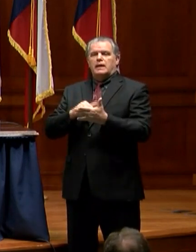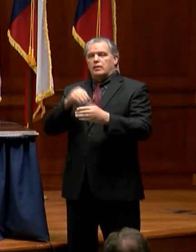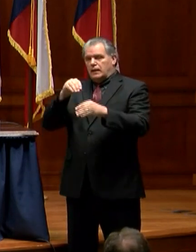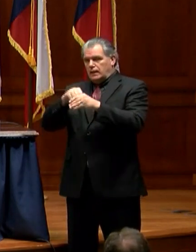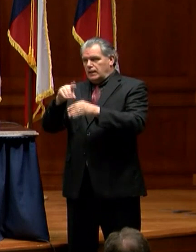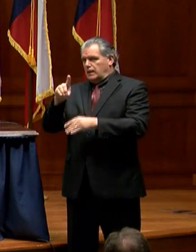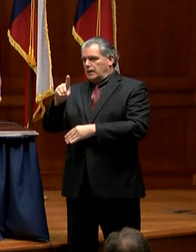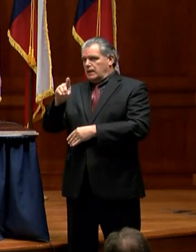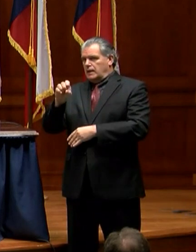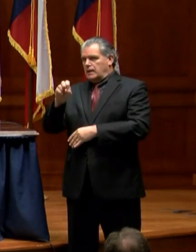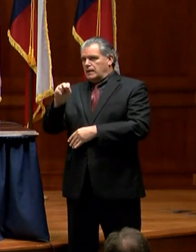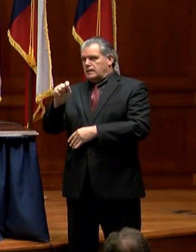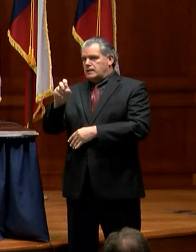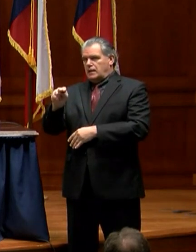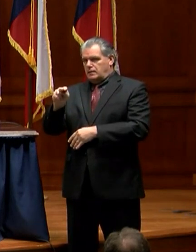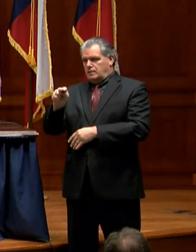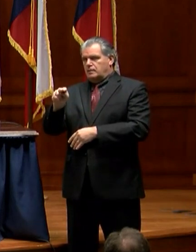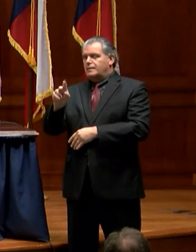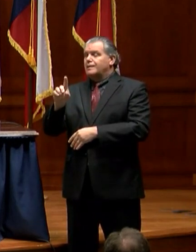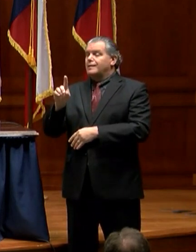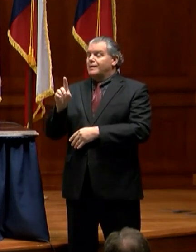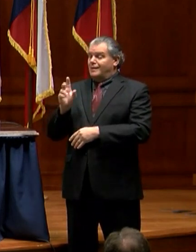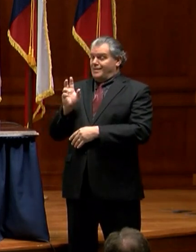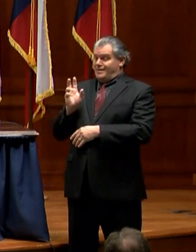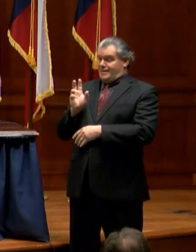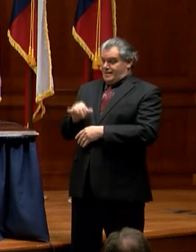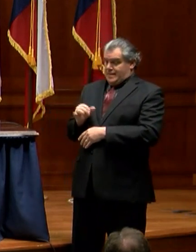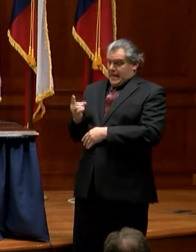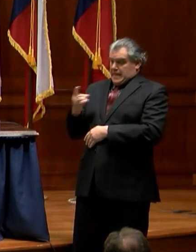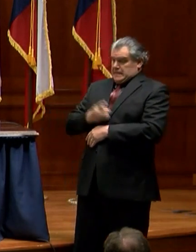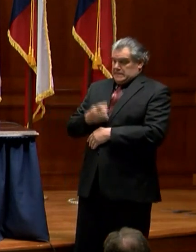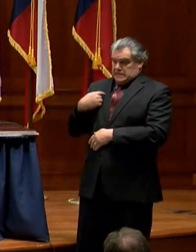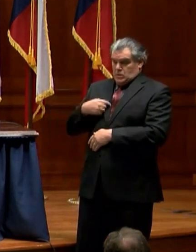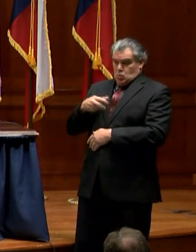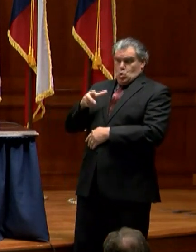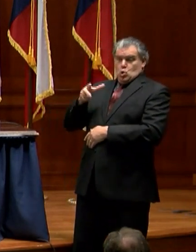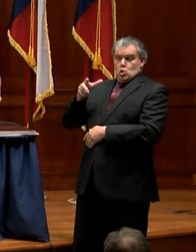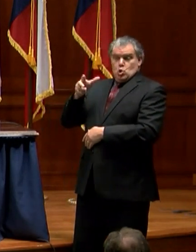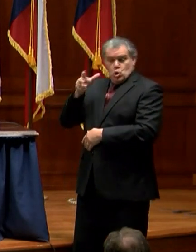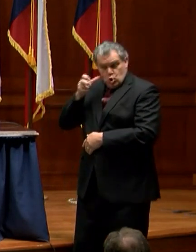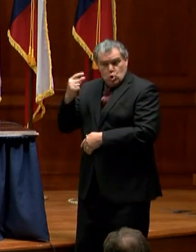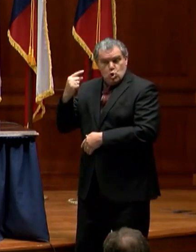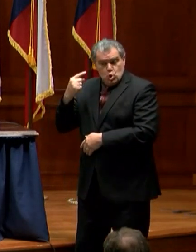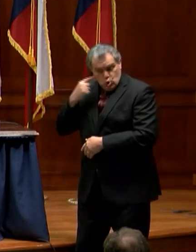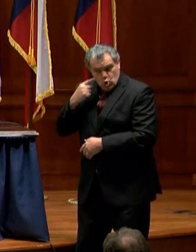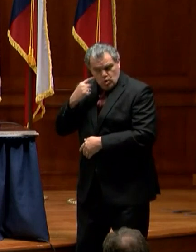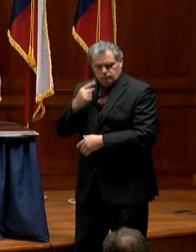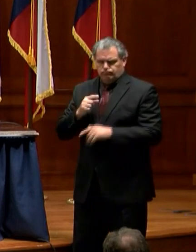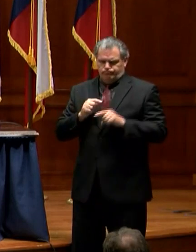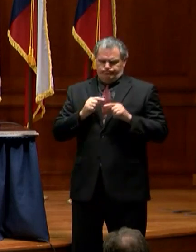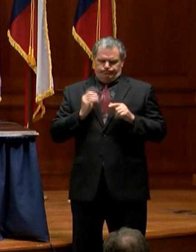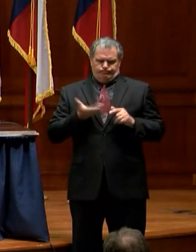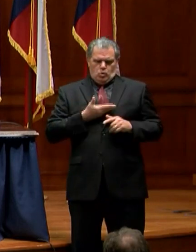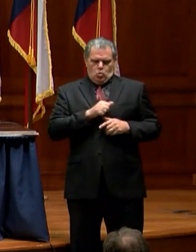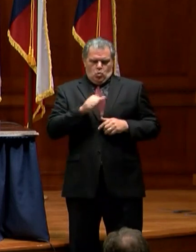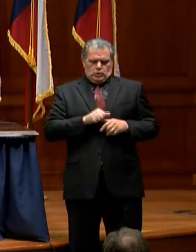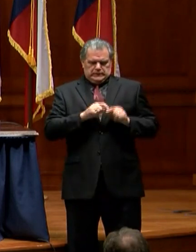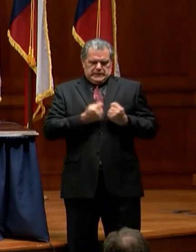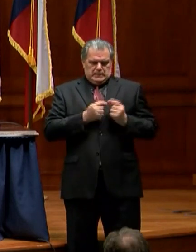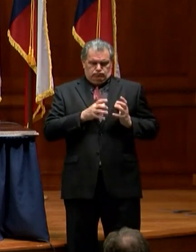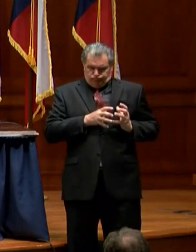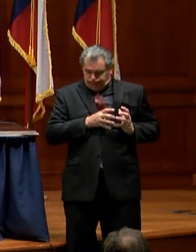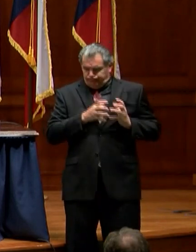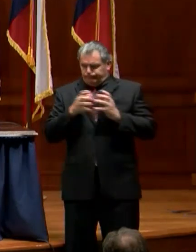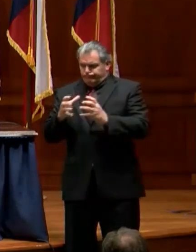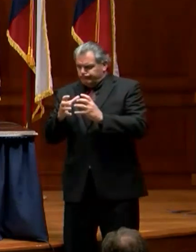Denton. And here again, the very day that we learned about it, the entire team up here got engaged, got